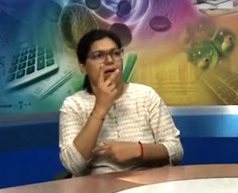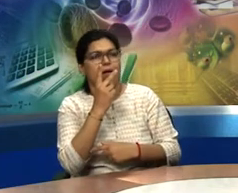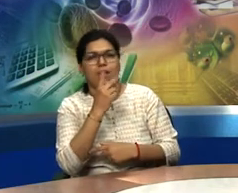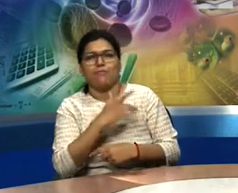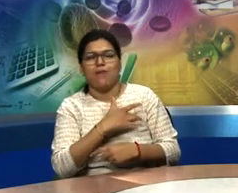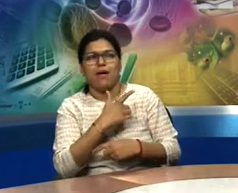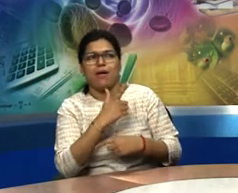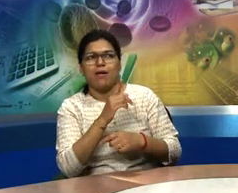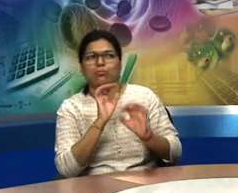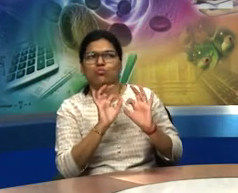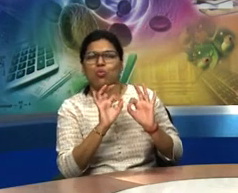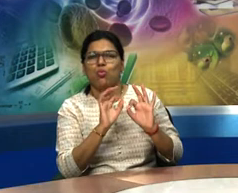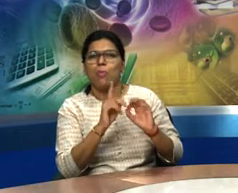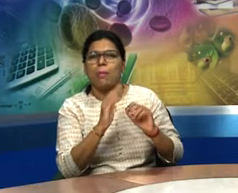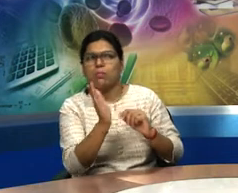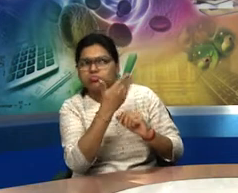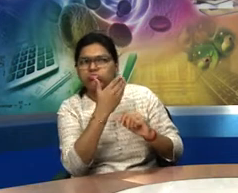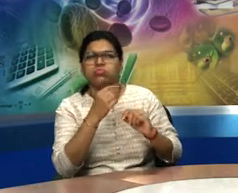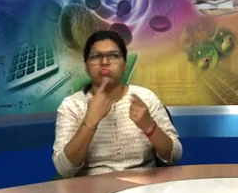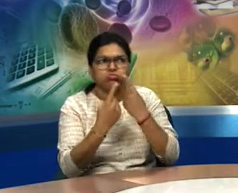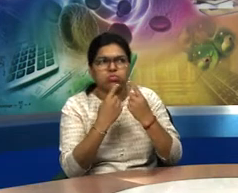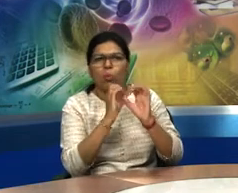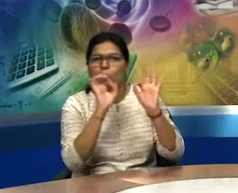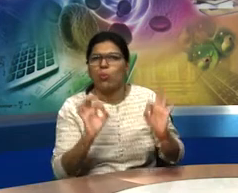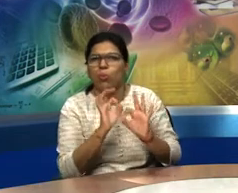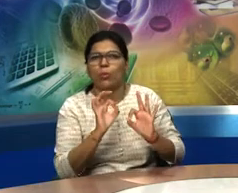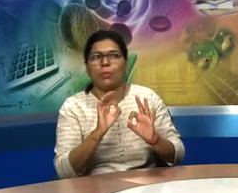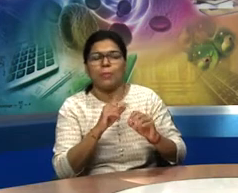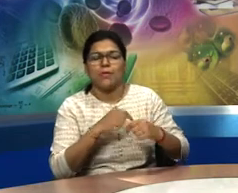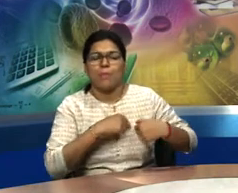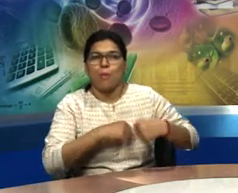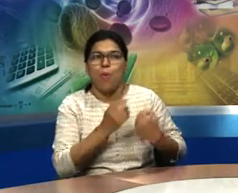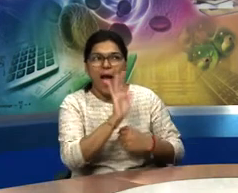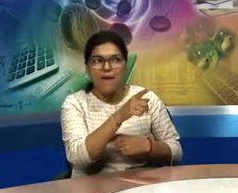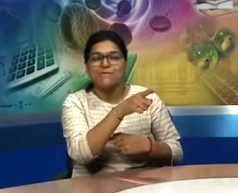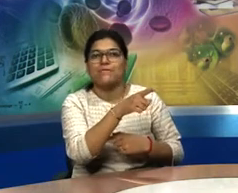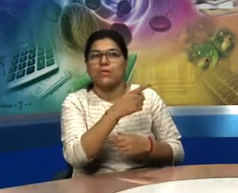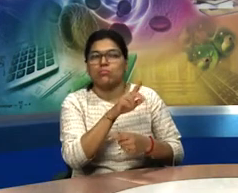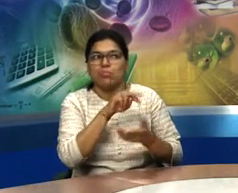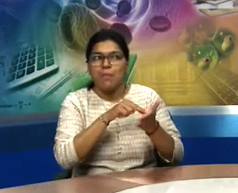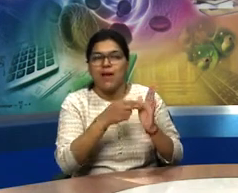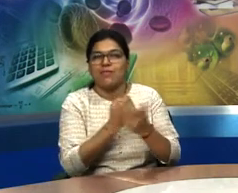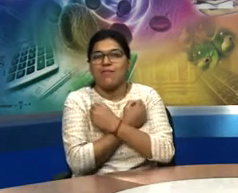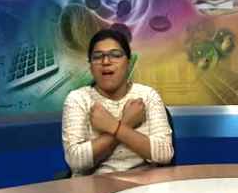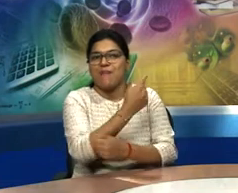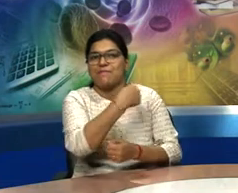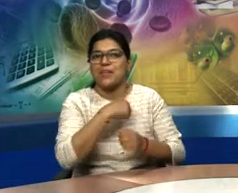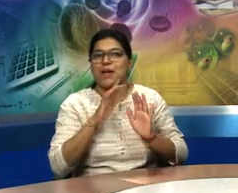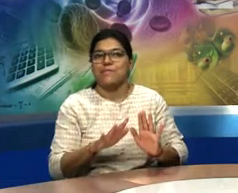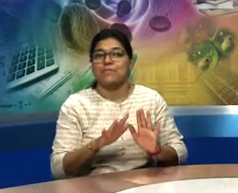But now, today, Gandhiji is saying in these lines that I